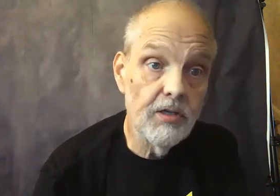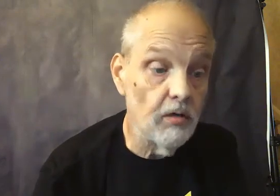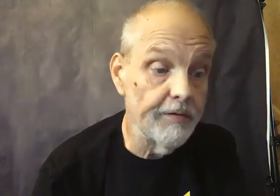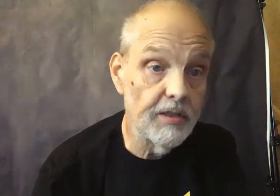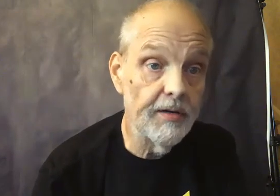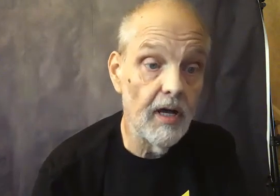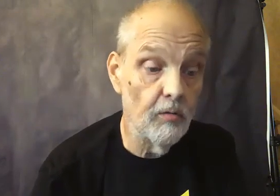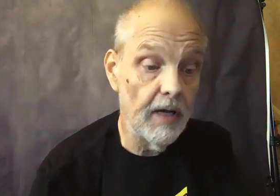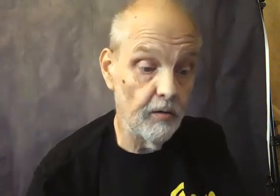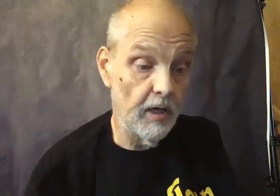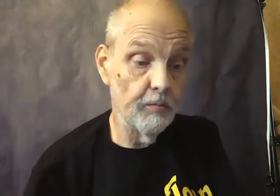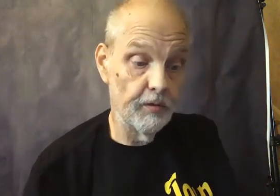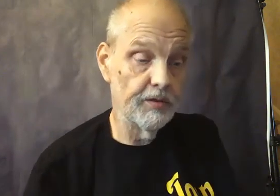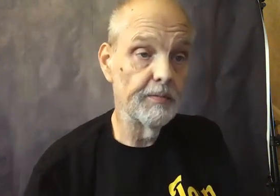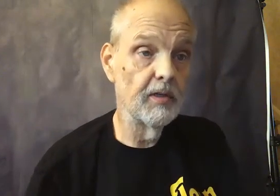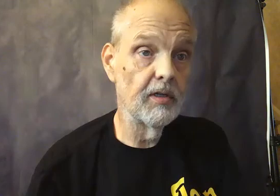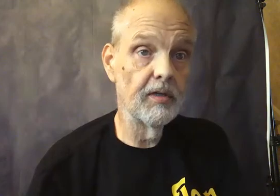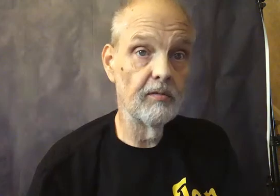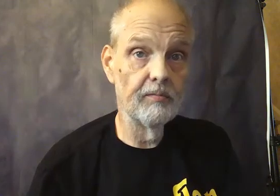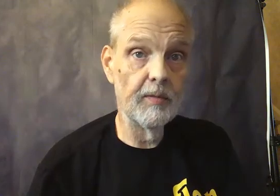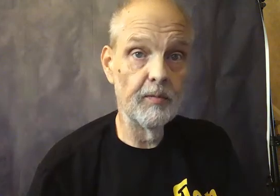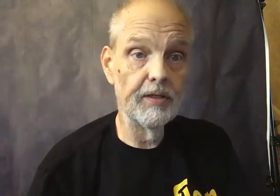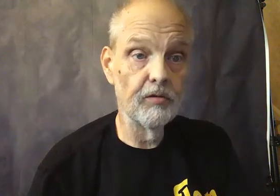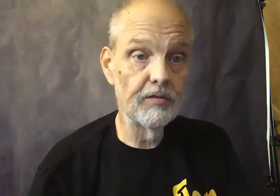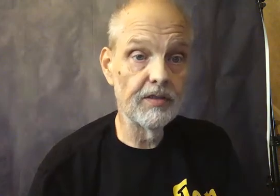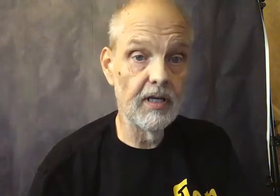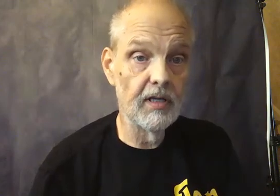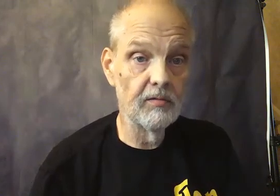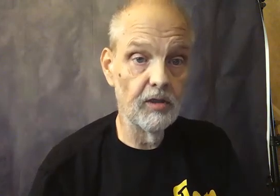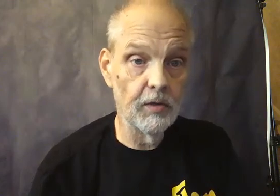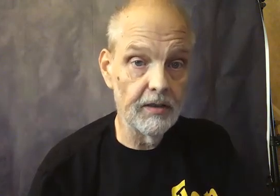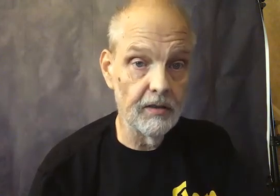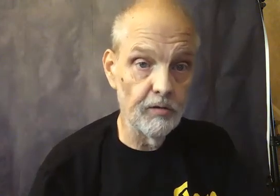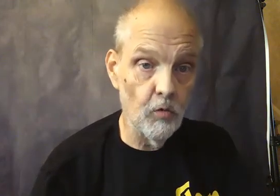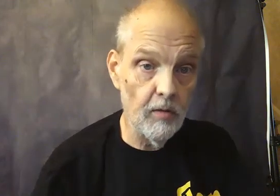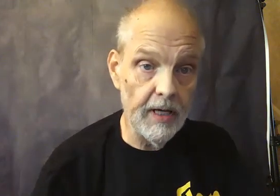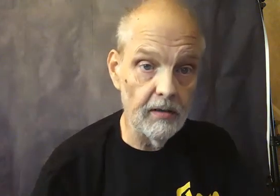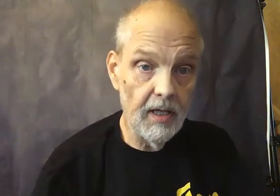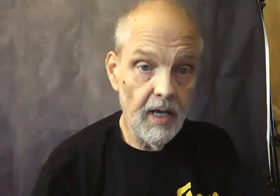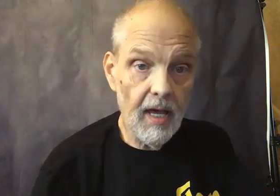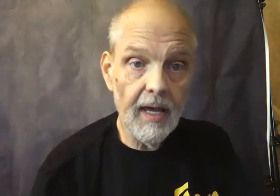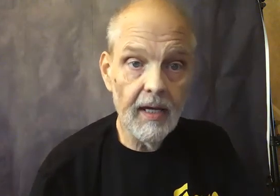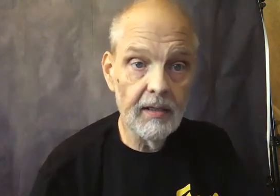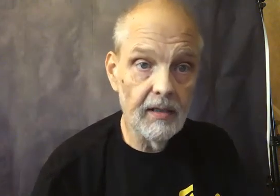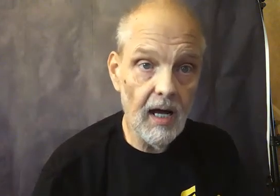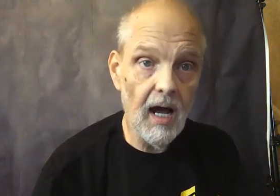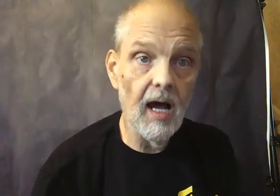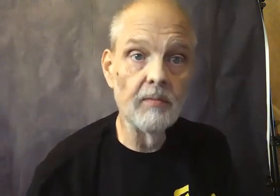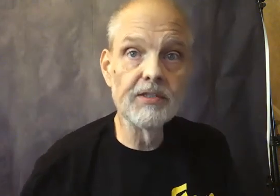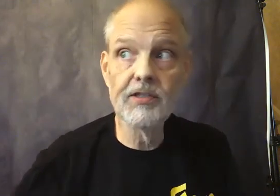So if there's anything, I hope there was something there that maybe piqued your interest and you would like to learn more about. And I'm